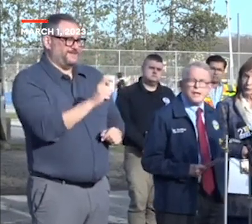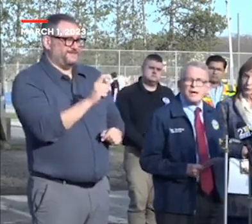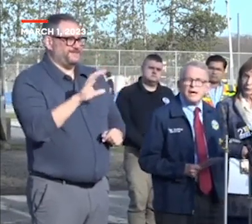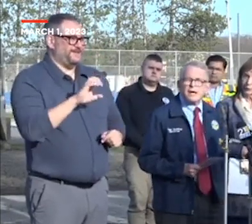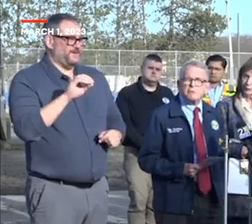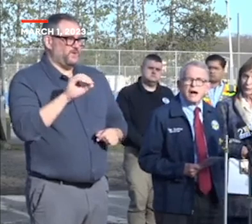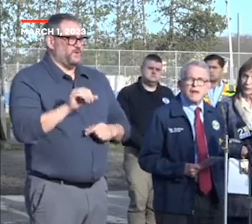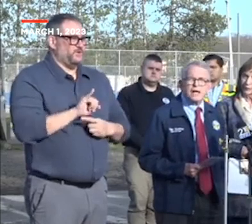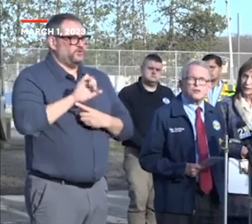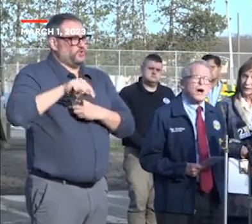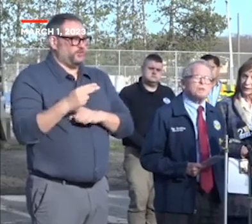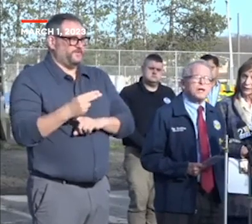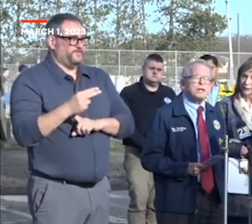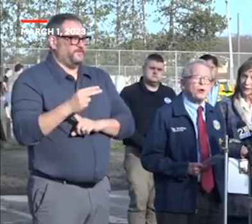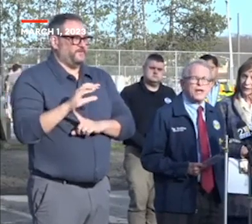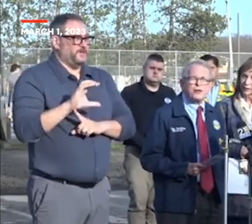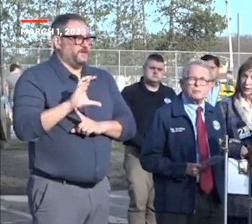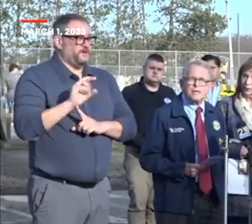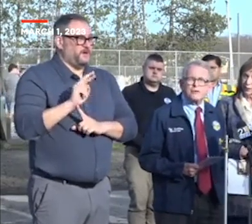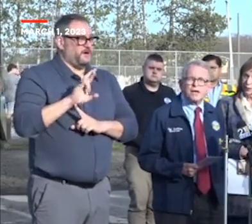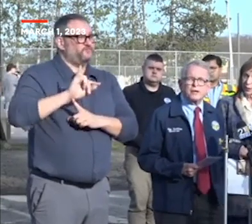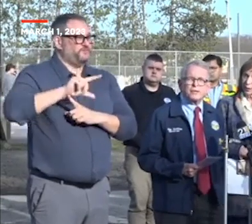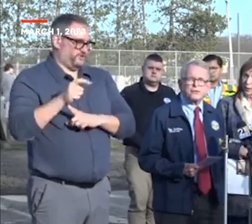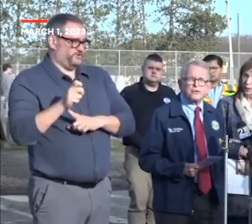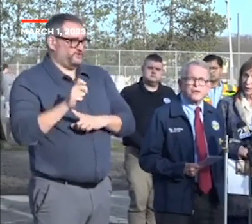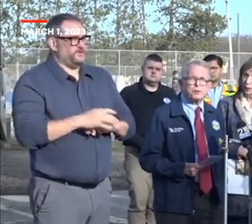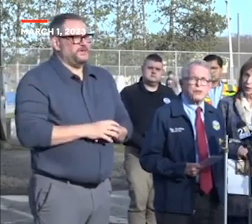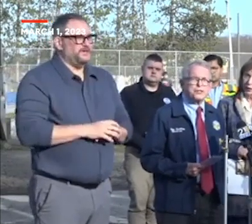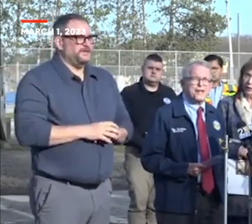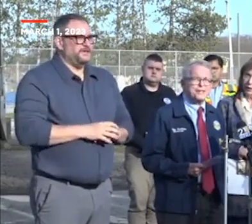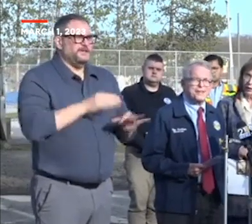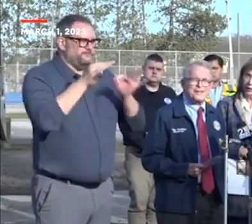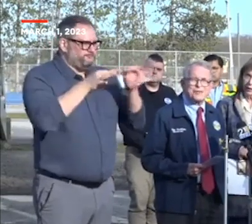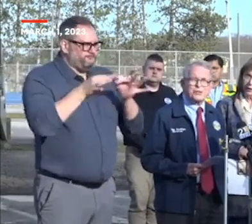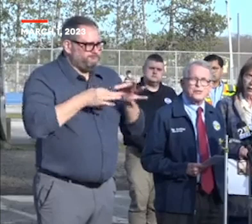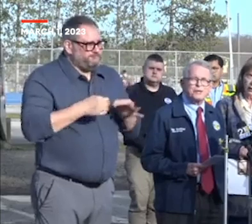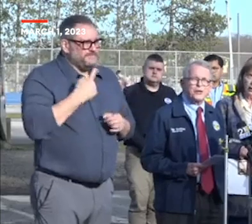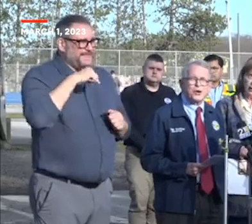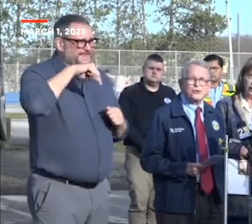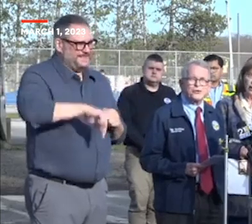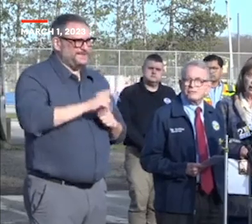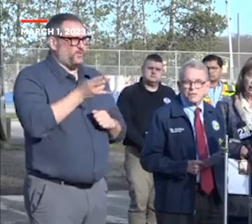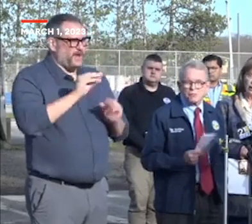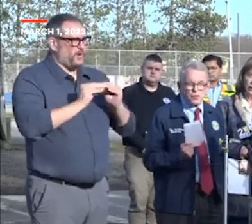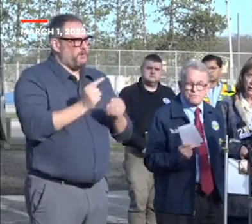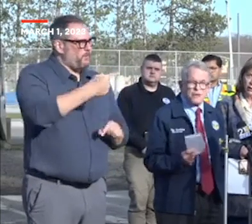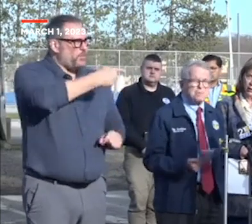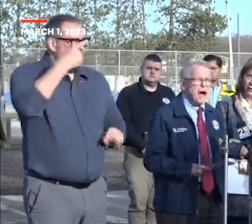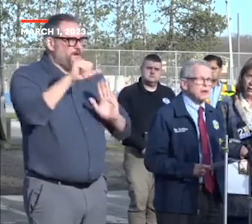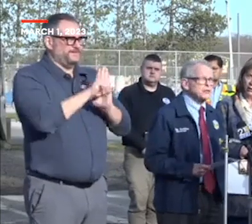Heinrich about that as well. He pointed out to me that this is their number one state in the union in regard to number